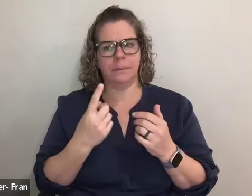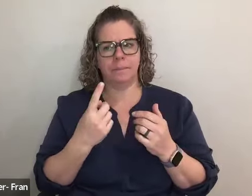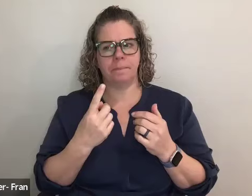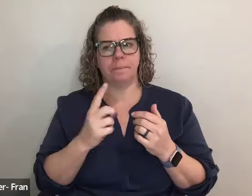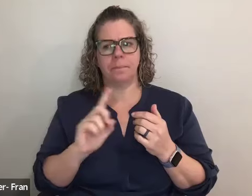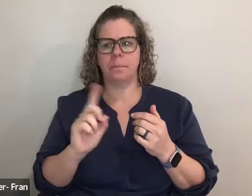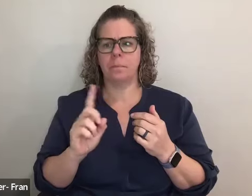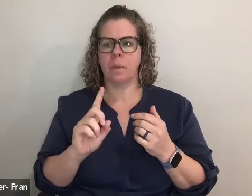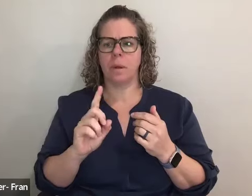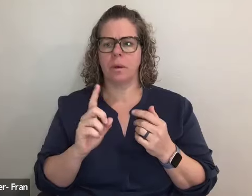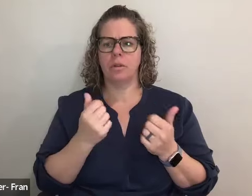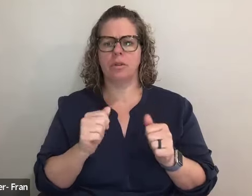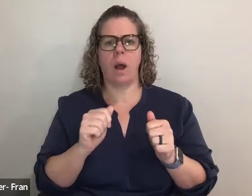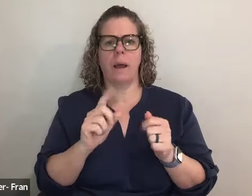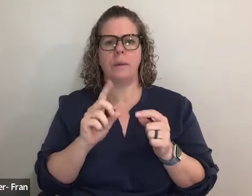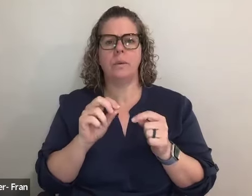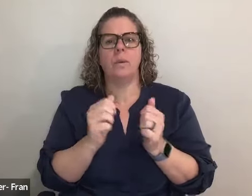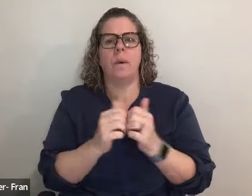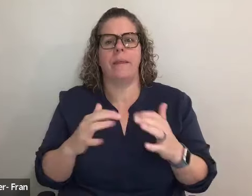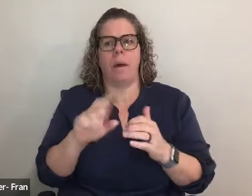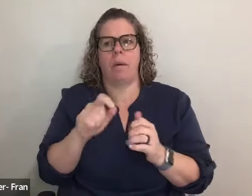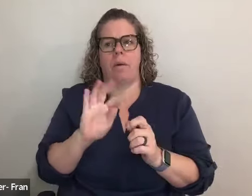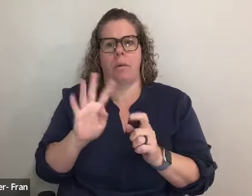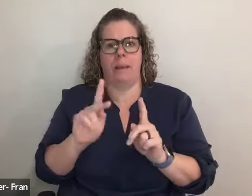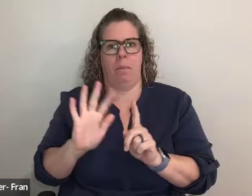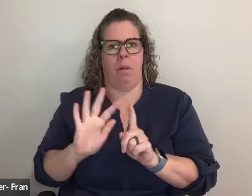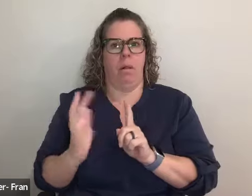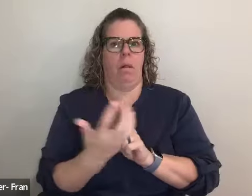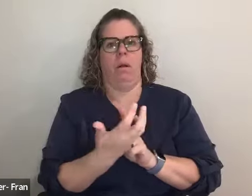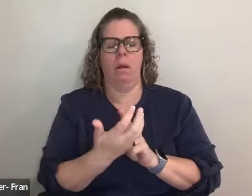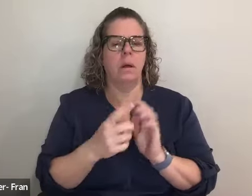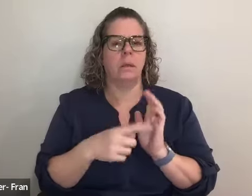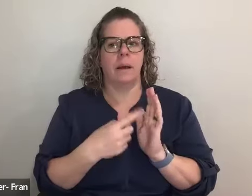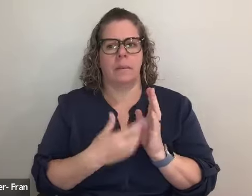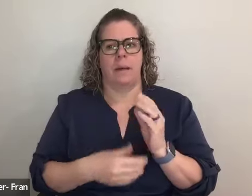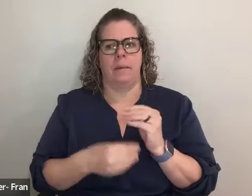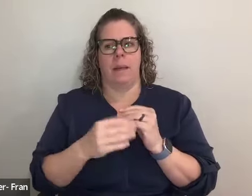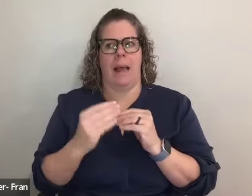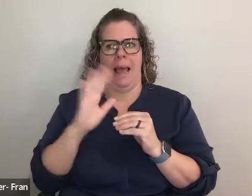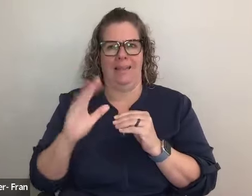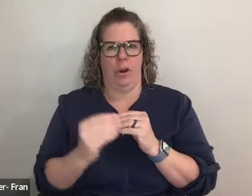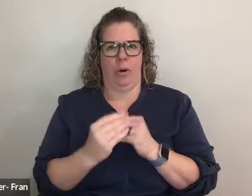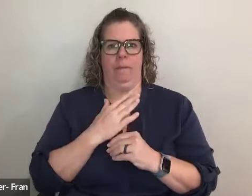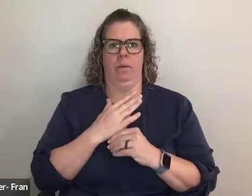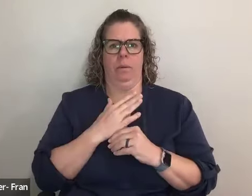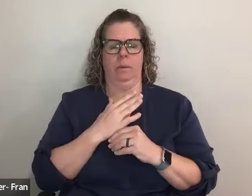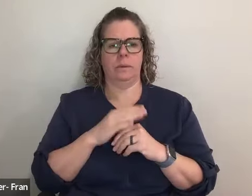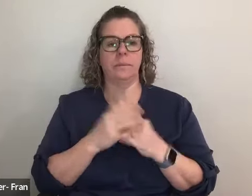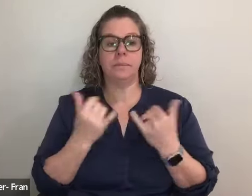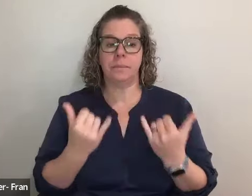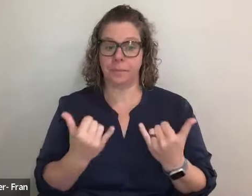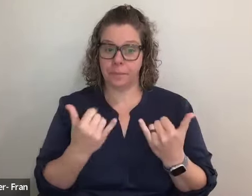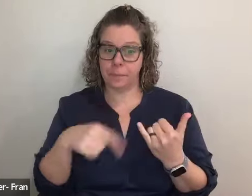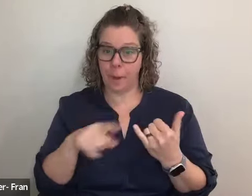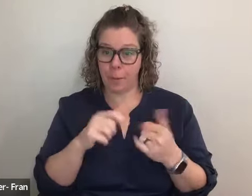where you're not with other people, because sometimes that can just add an extra influence. So now I invite you to practice